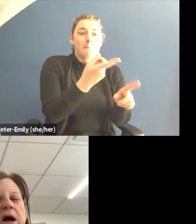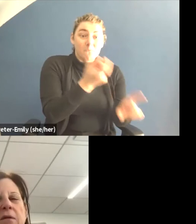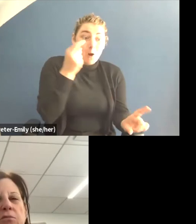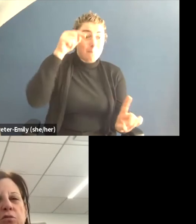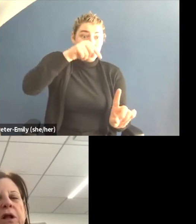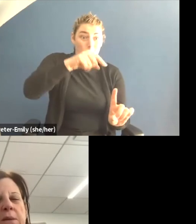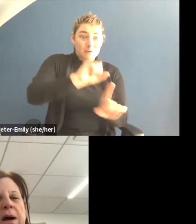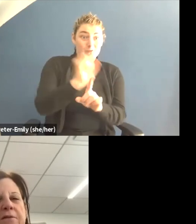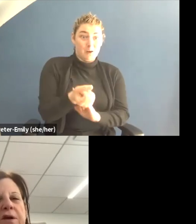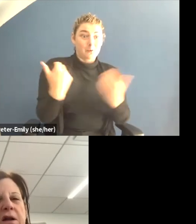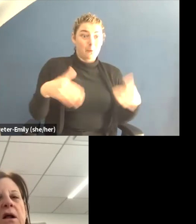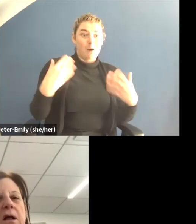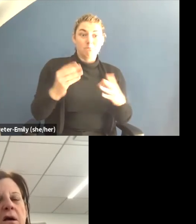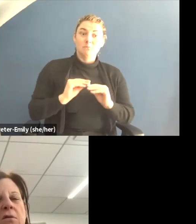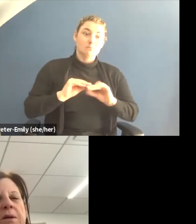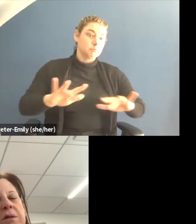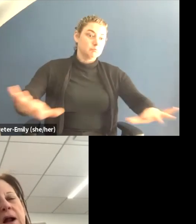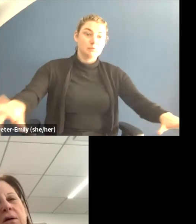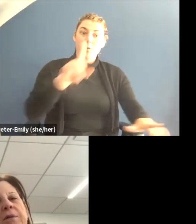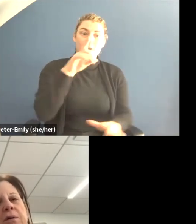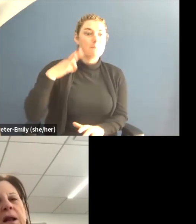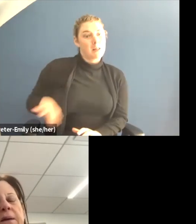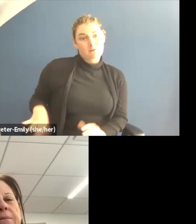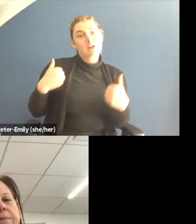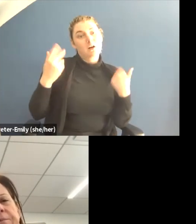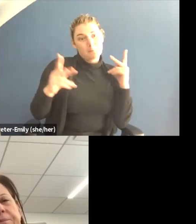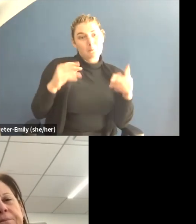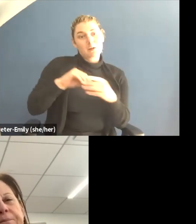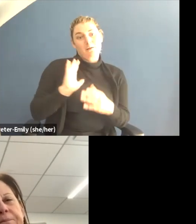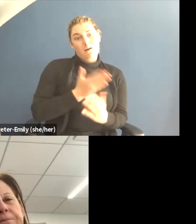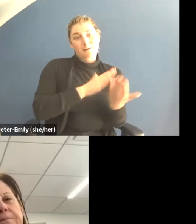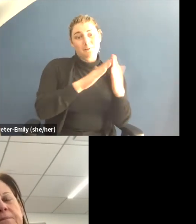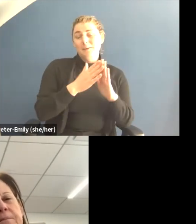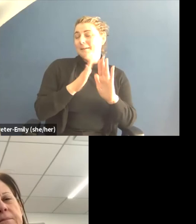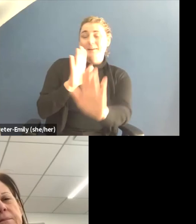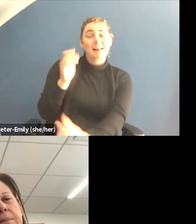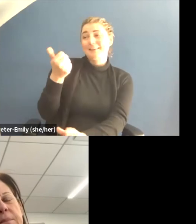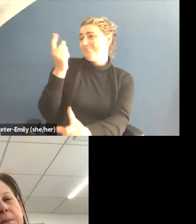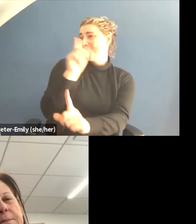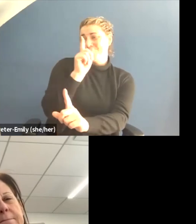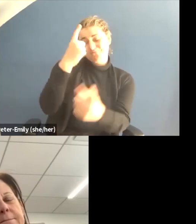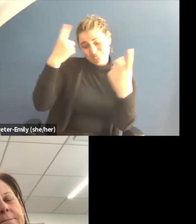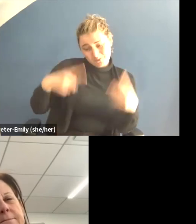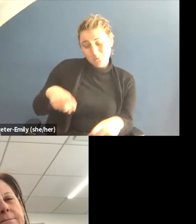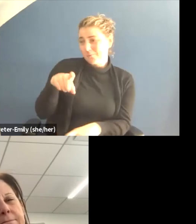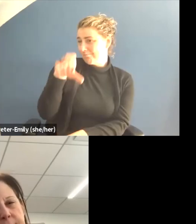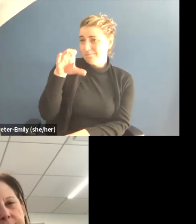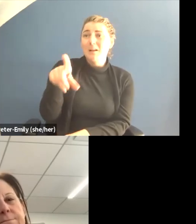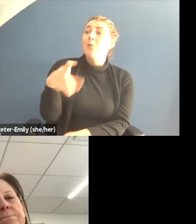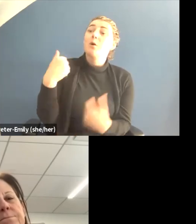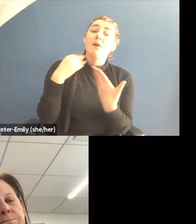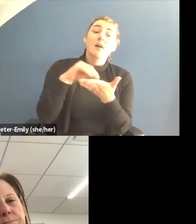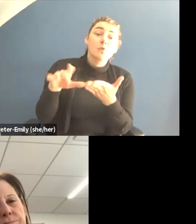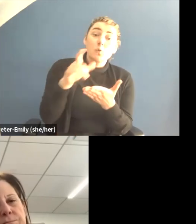have really benefited young people in our community. No, that's absolutely true. We have students who have gone on to